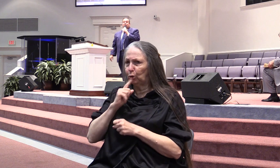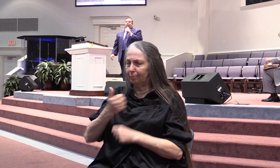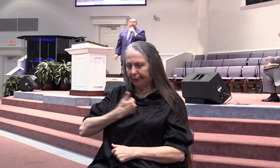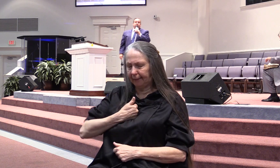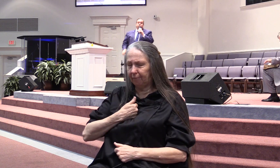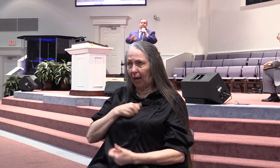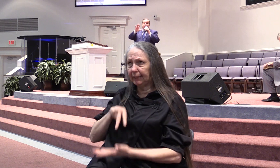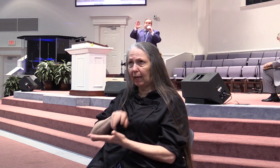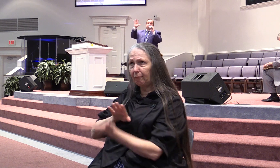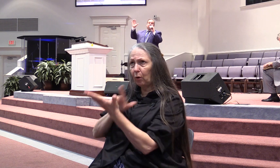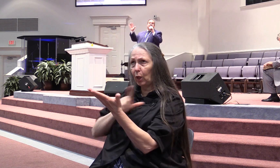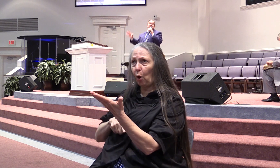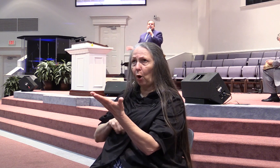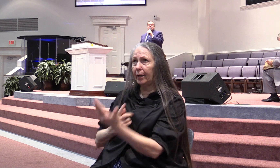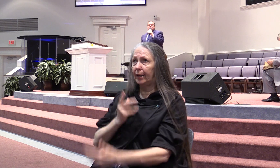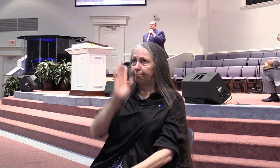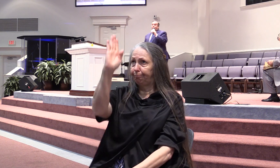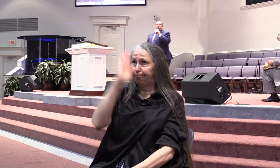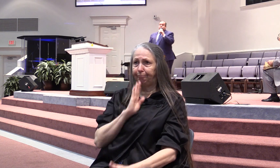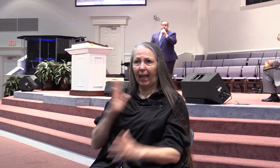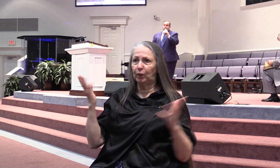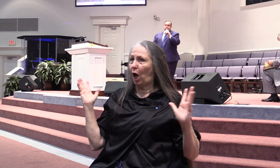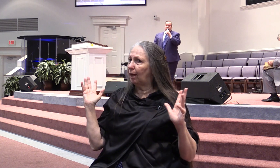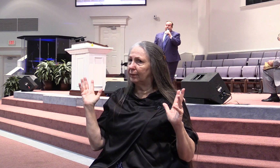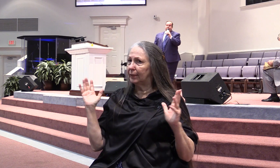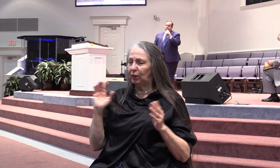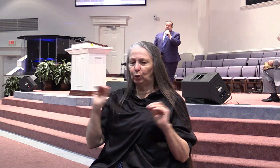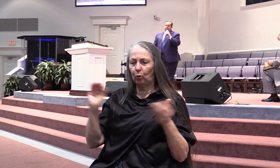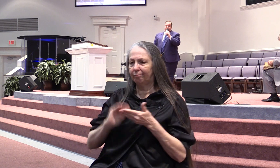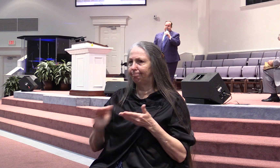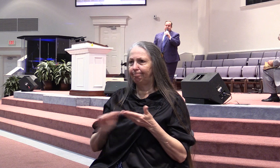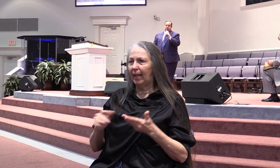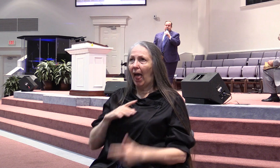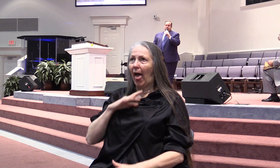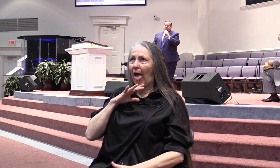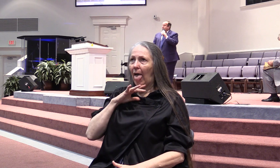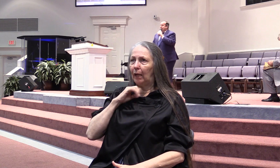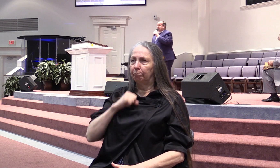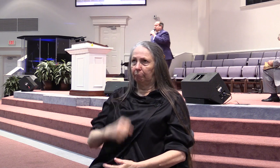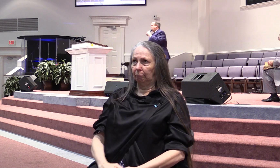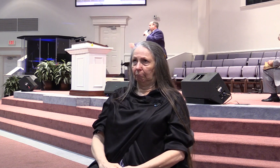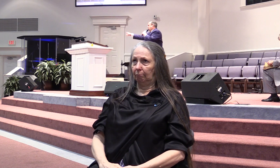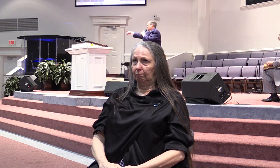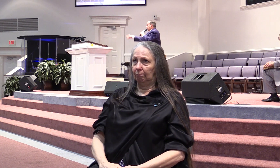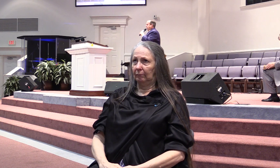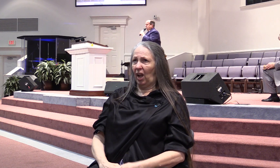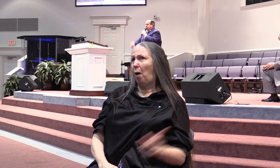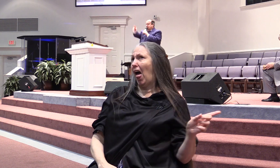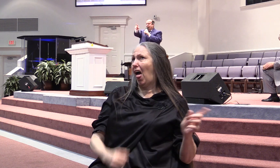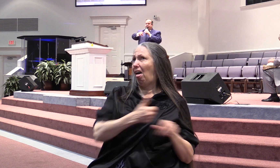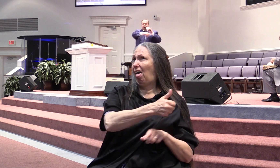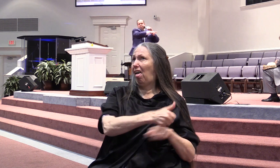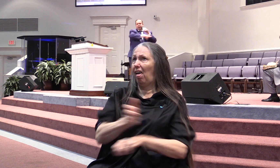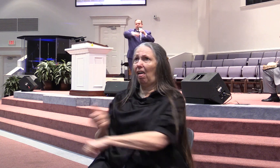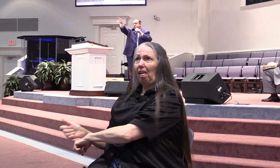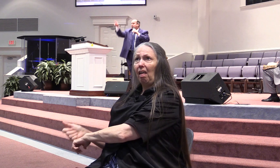before God in His righteous display, honey, all the excuses are going to drive in my mouth. I'm not going to be able to say, well, so-and-so this, or he